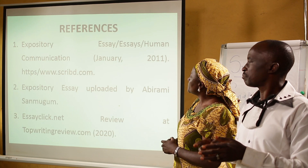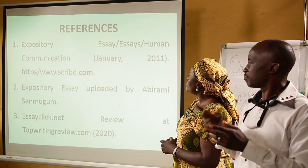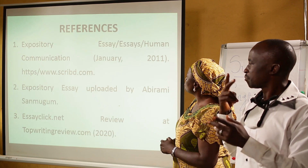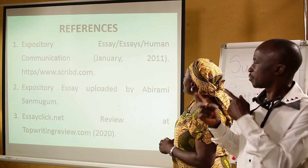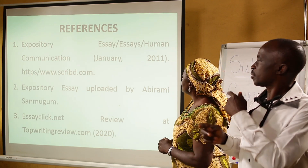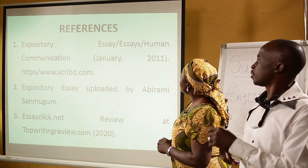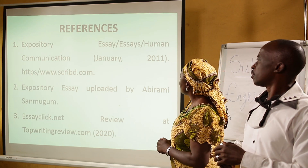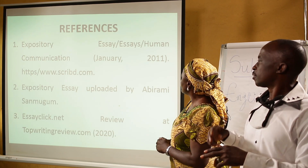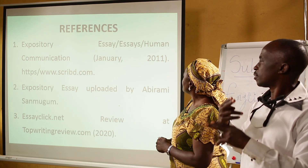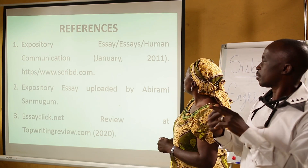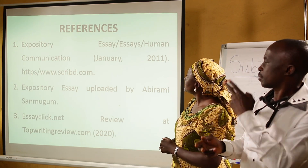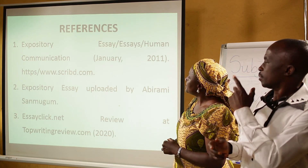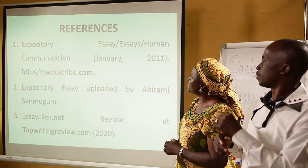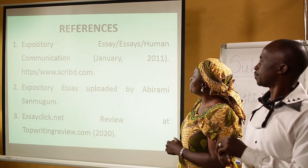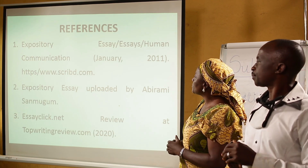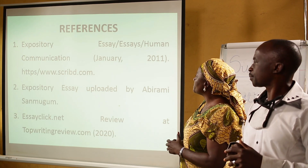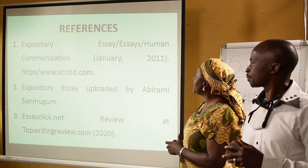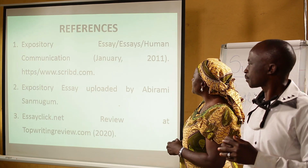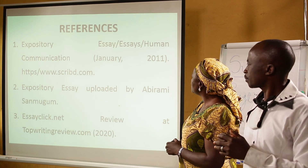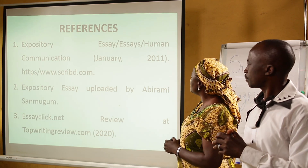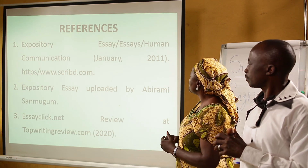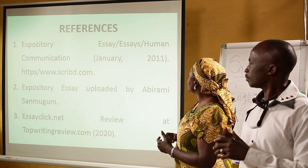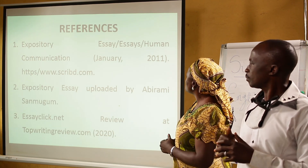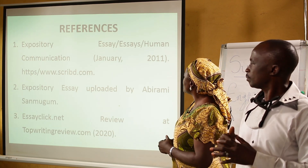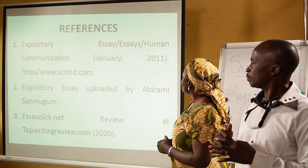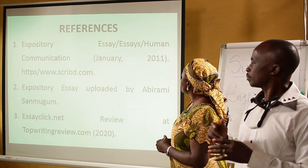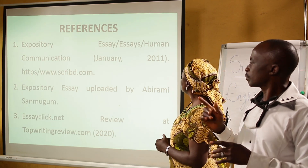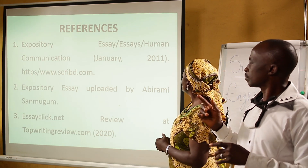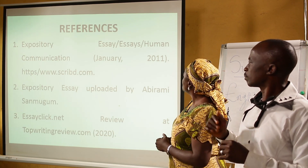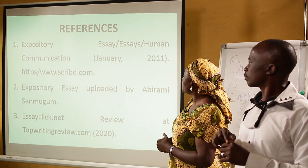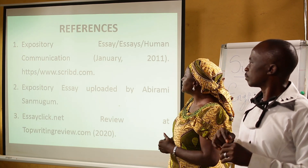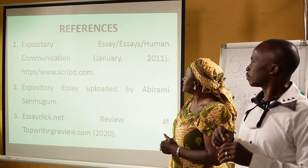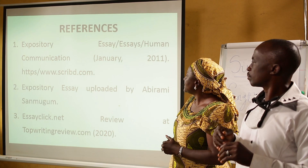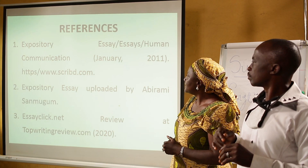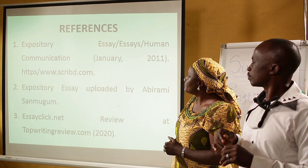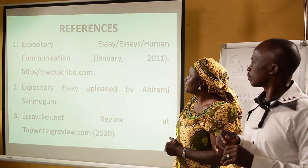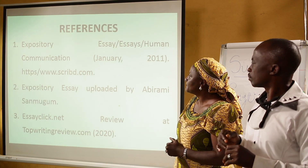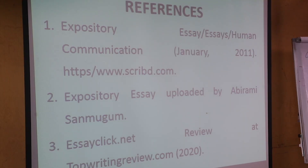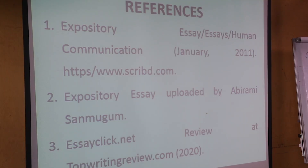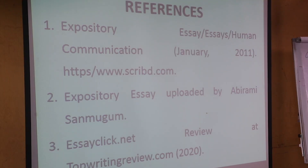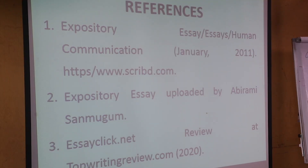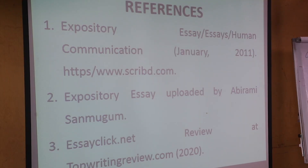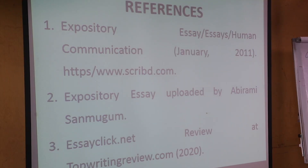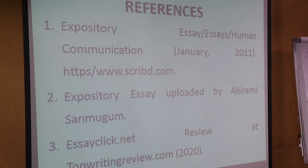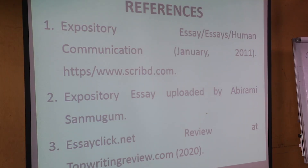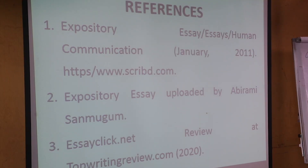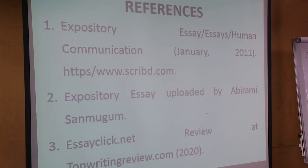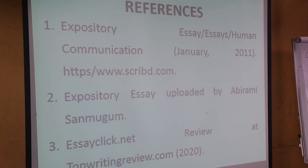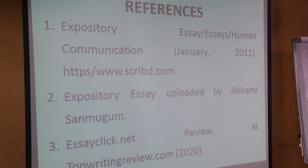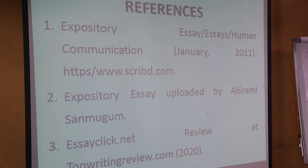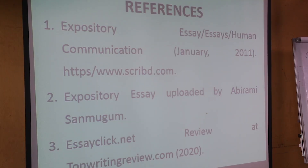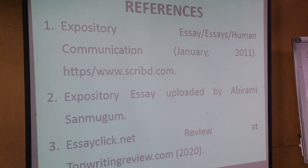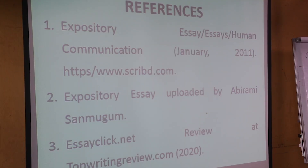1, expository essay. Essays, Human Communications, January 2011.